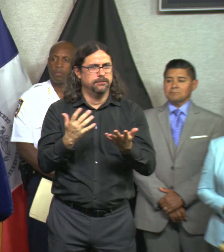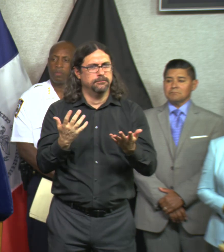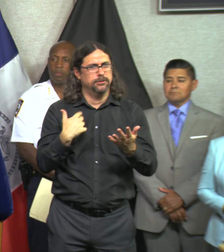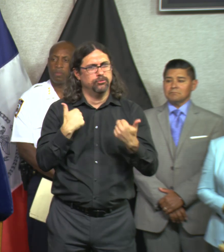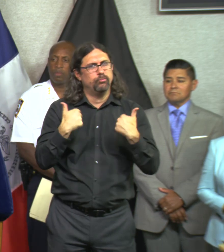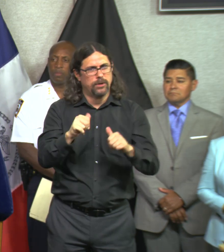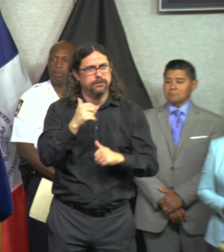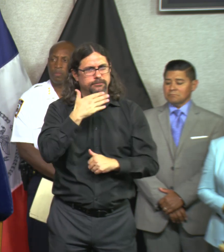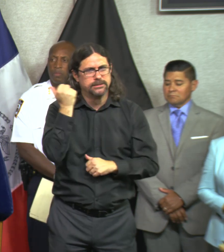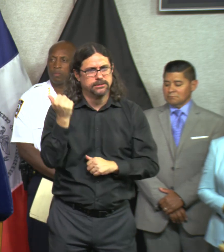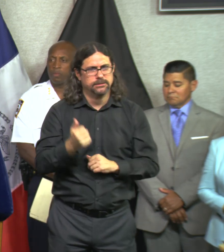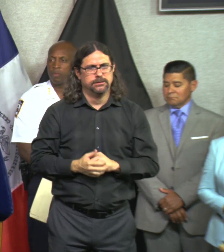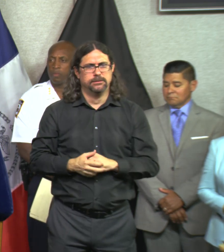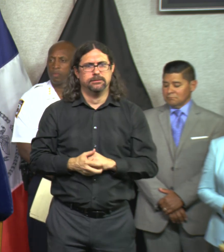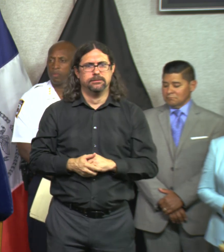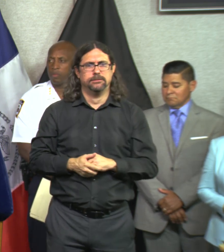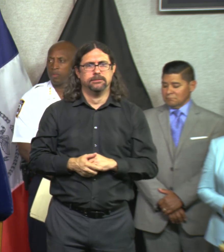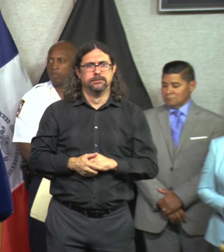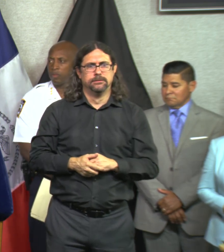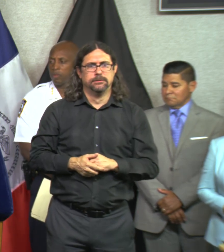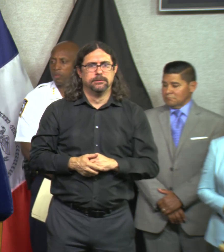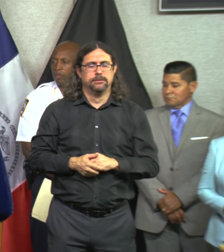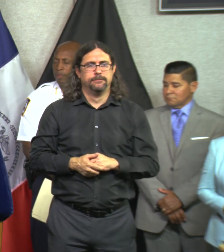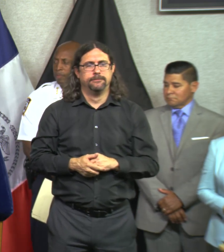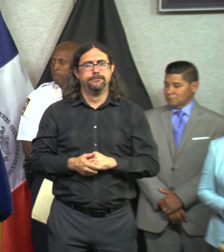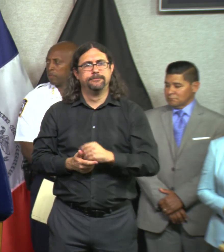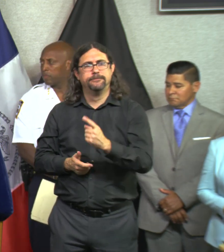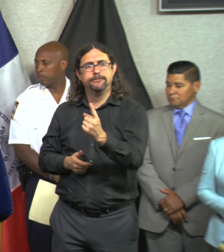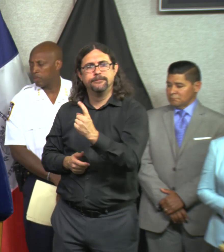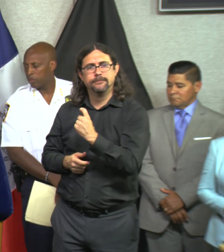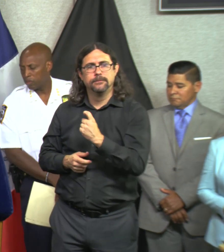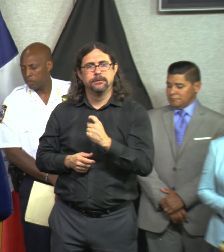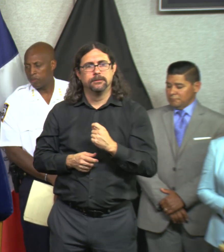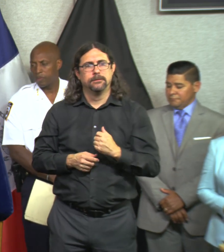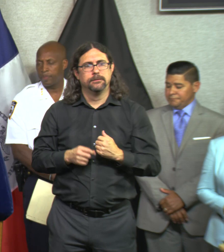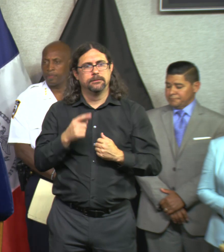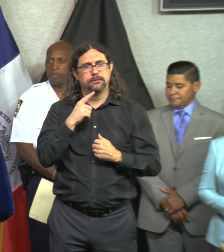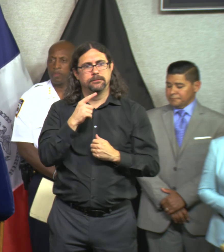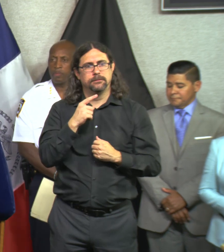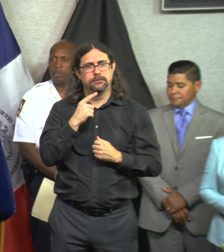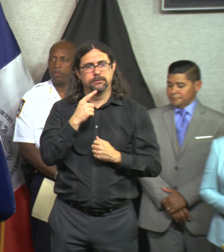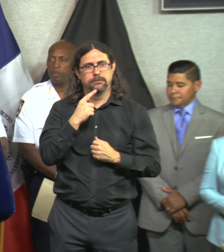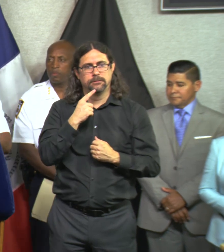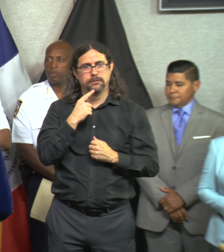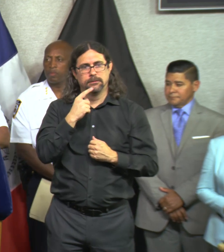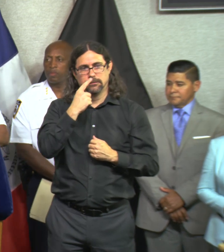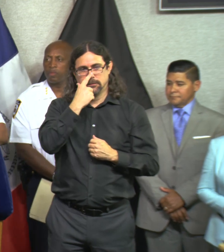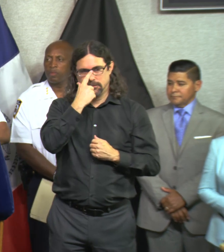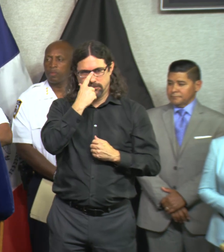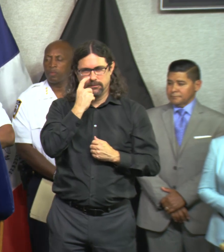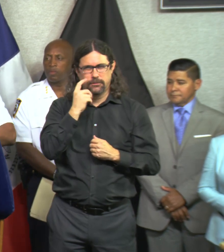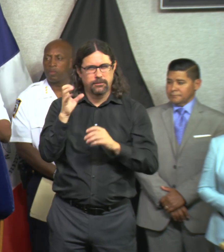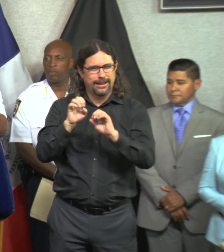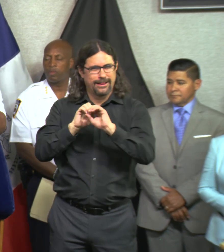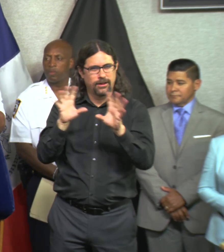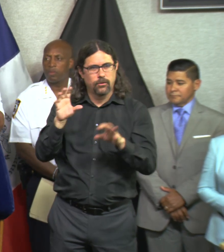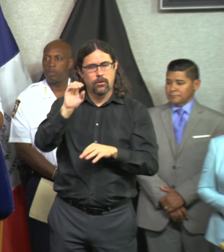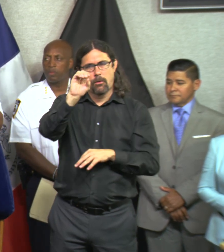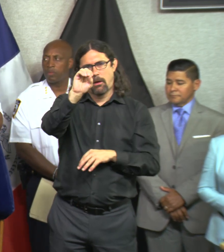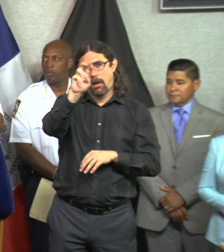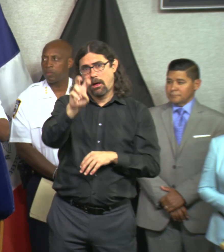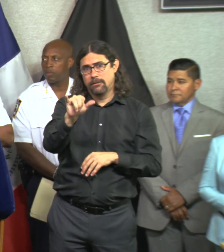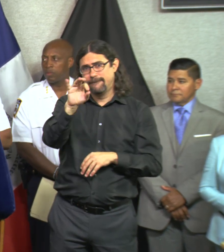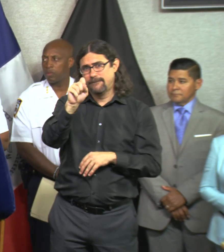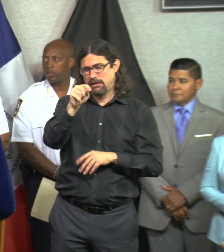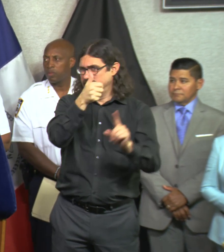OzzyFest want to cancel the event, or was this a city mandate that they cancel the event? I don't know the particulars. We've